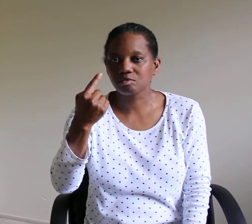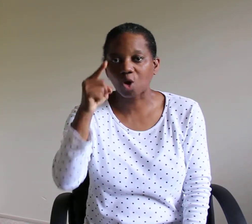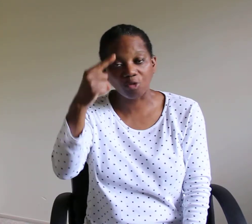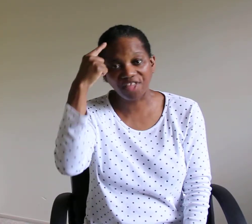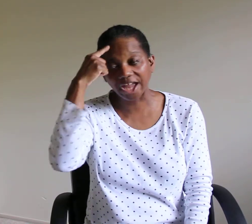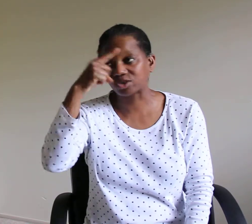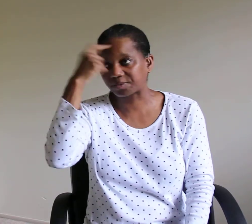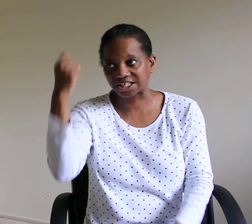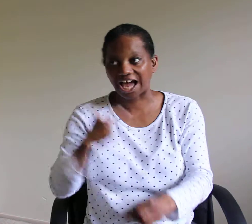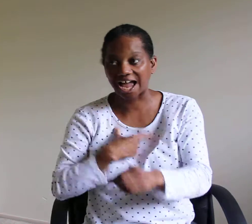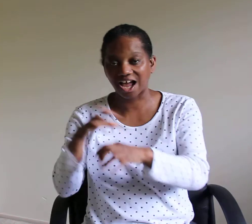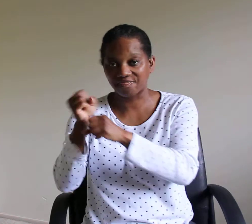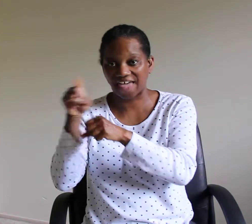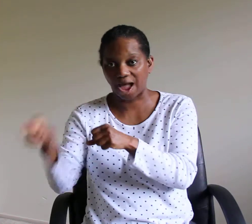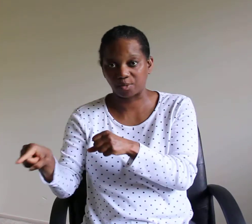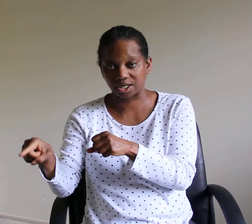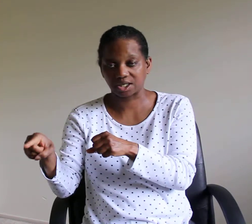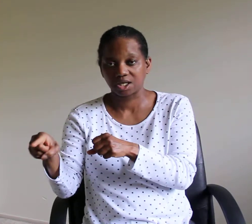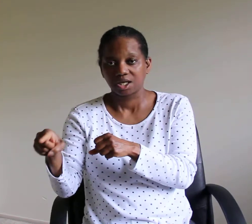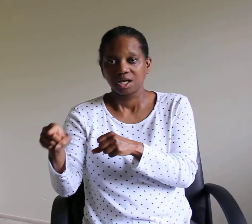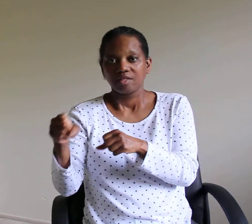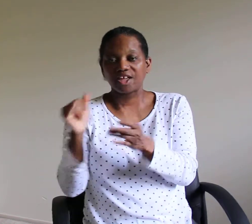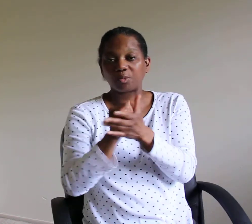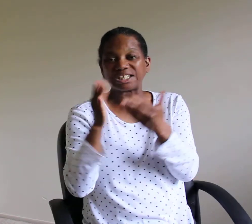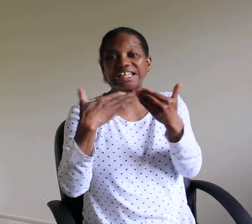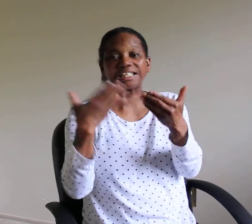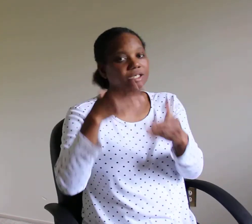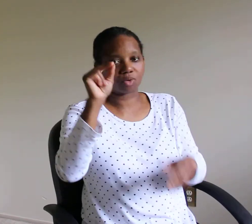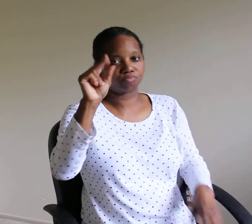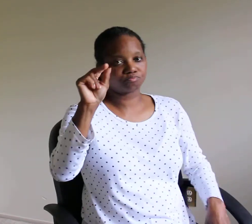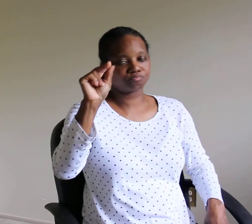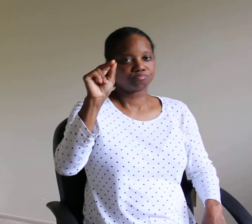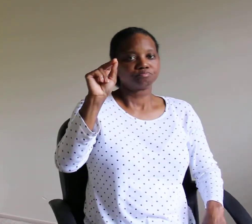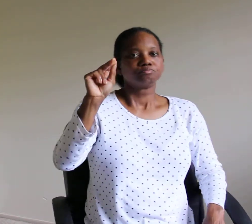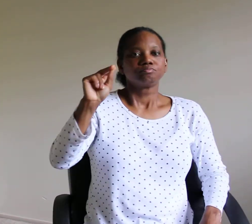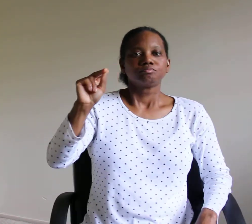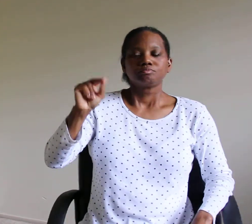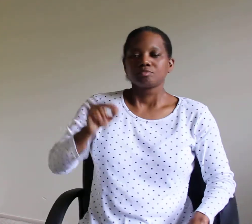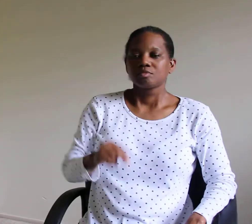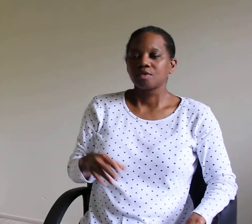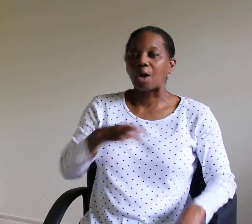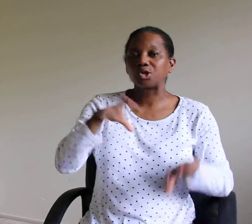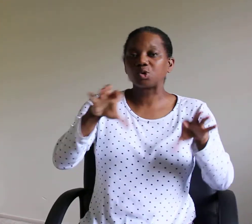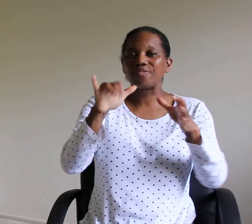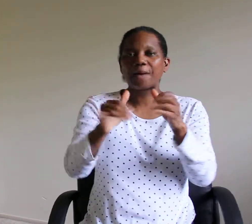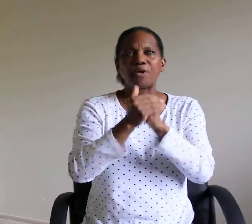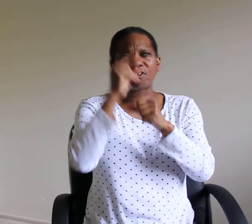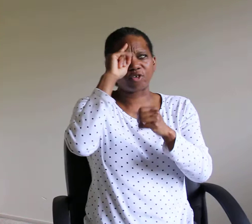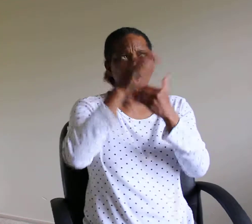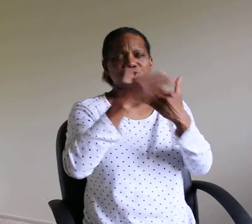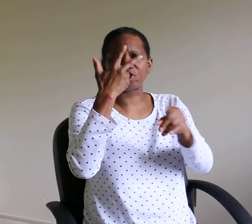Don't think just because I got that one that it was easy. No. I was doing that prayer for almost